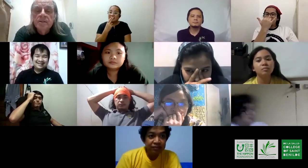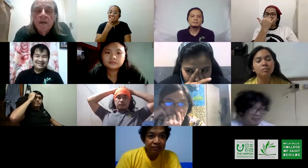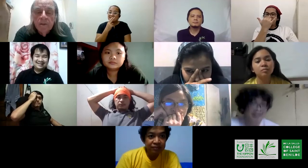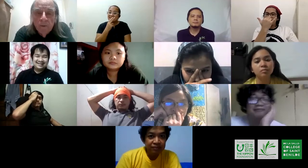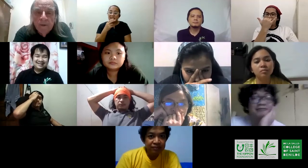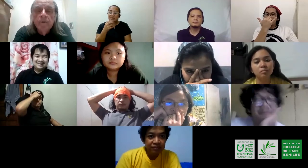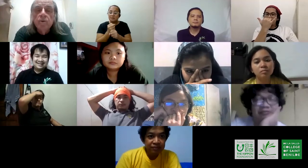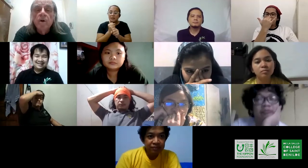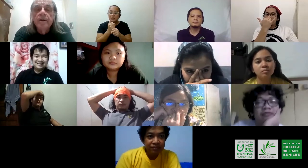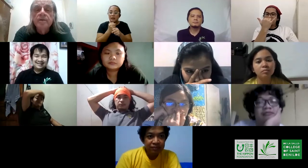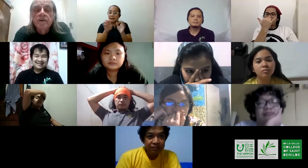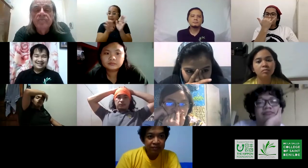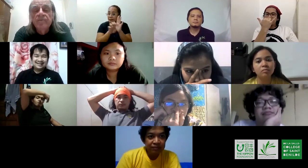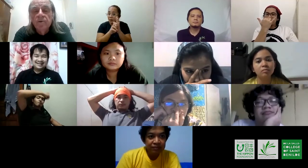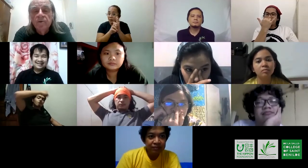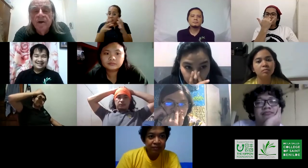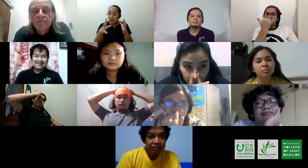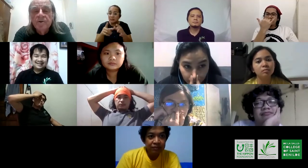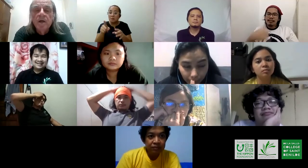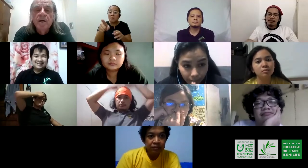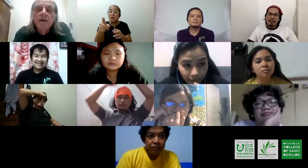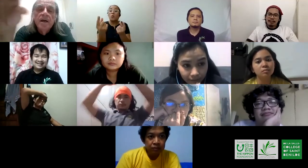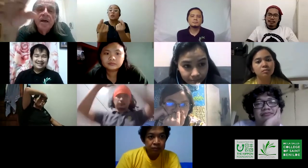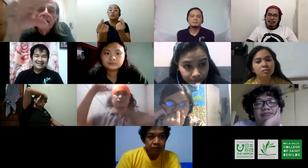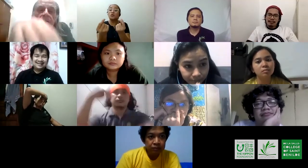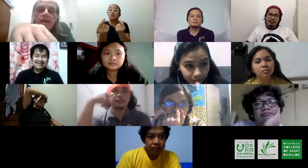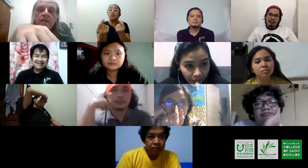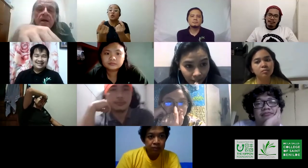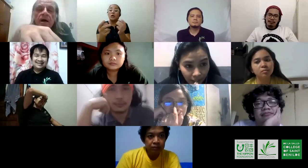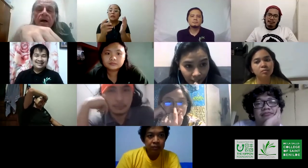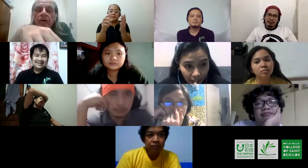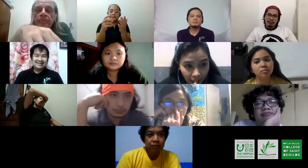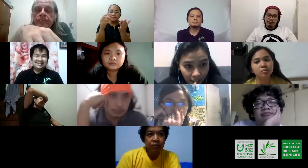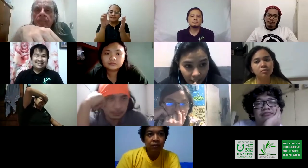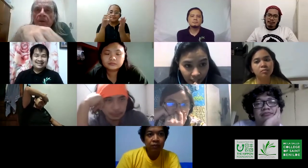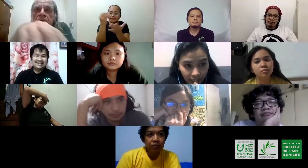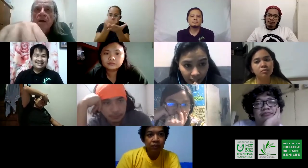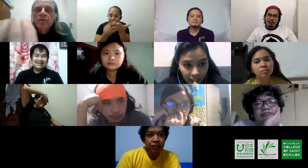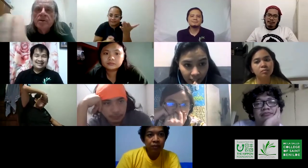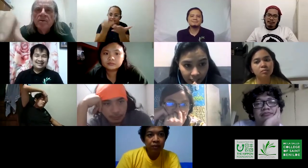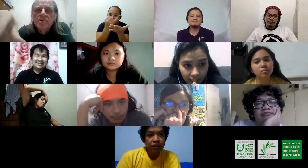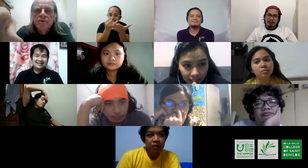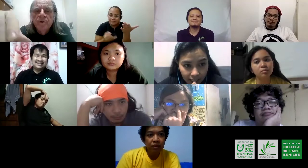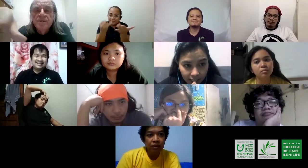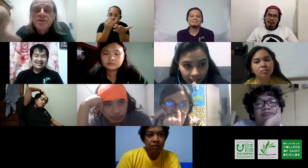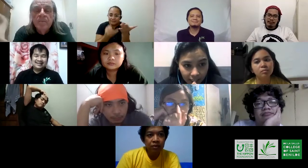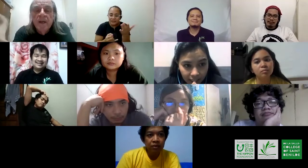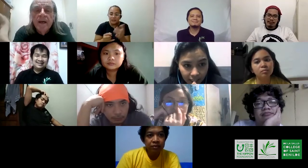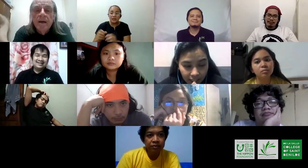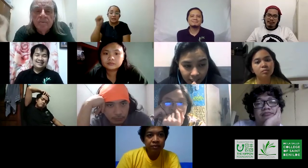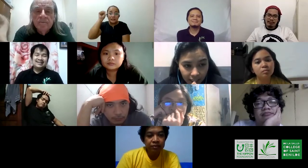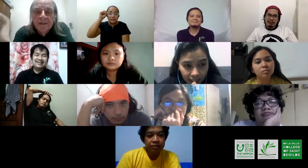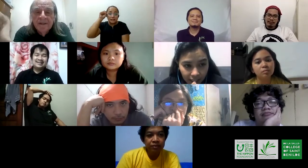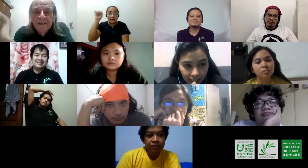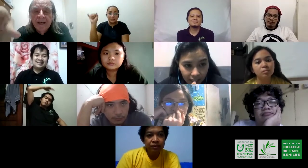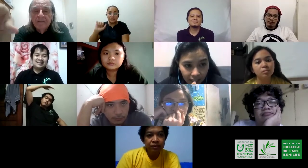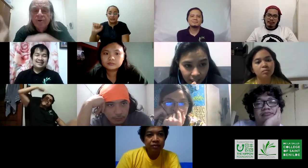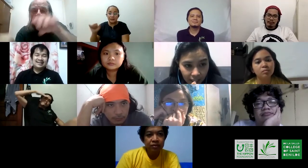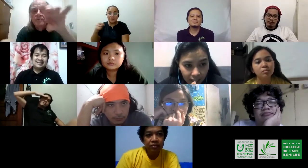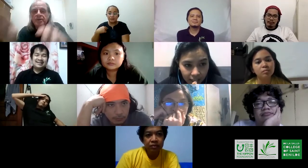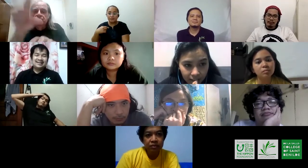he is doing the drawings of the photographs, okay? And then Shaq was also doing some layout,